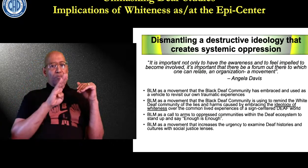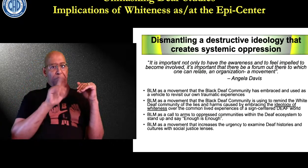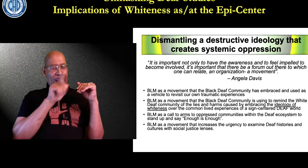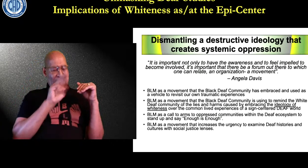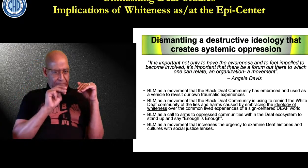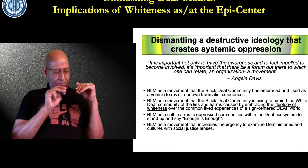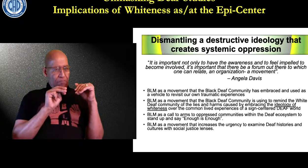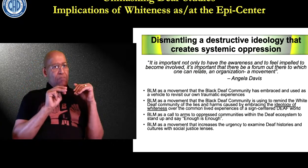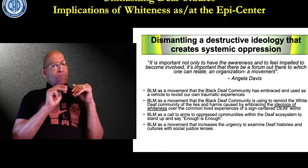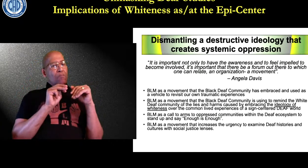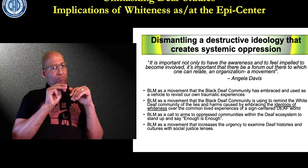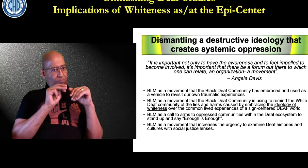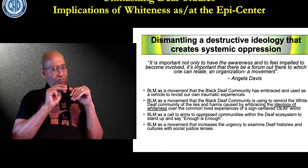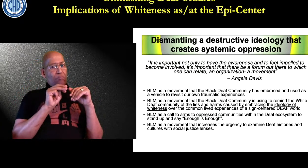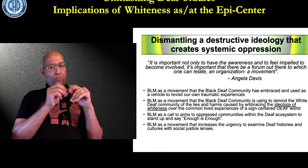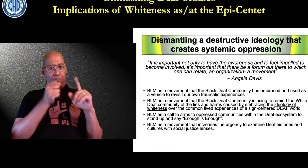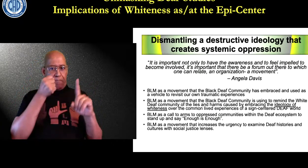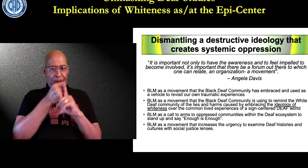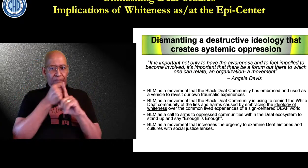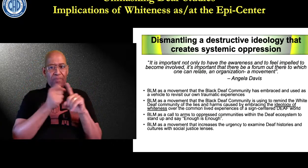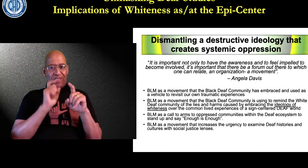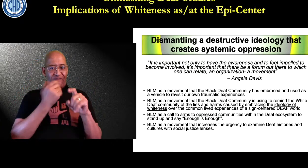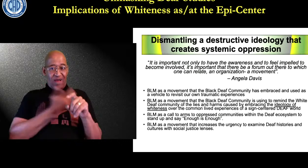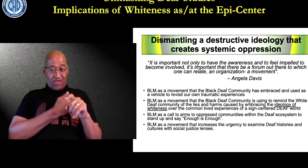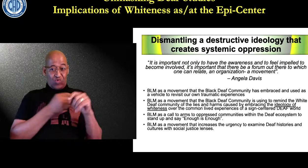So life just keeps on going on.